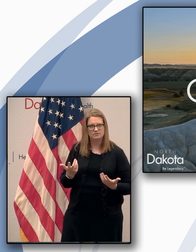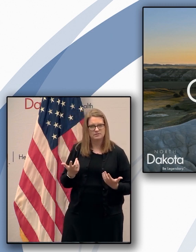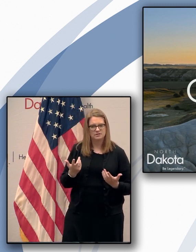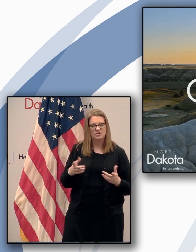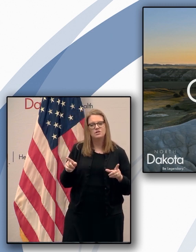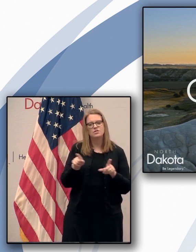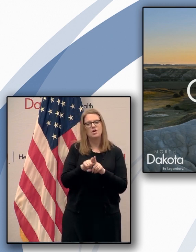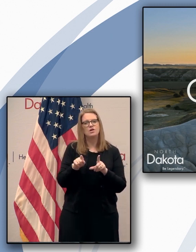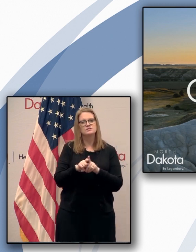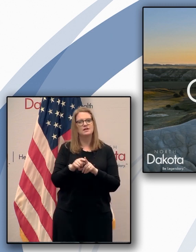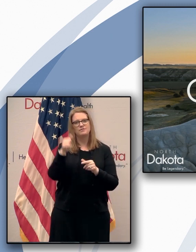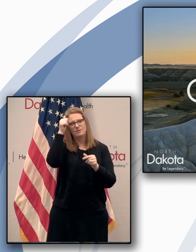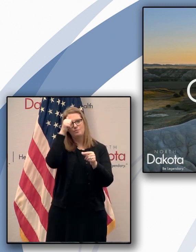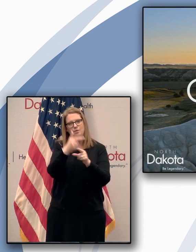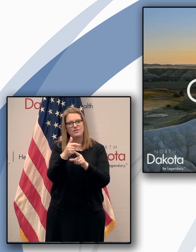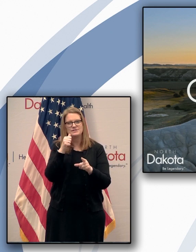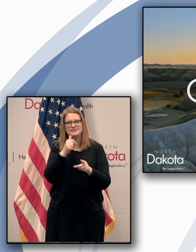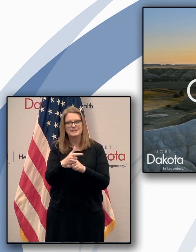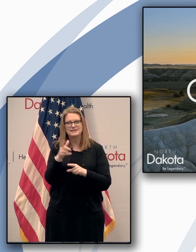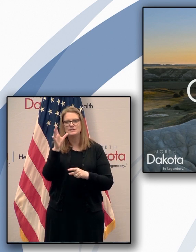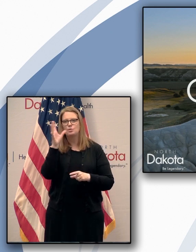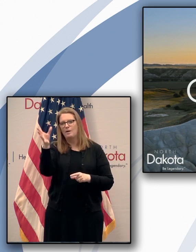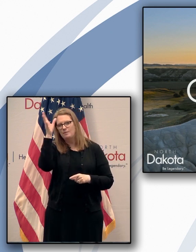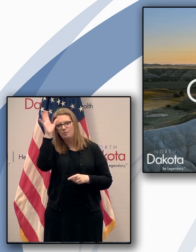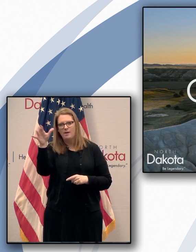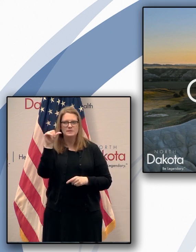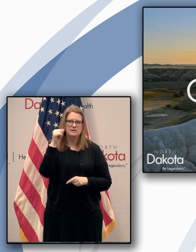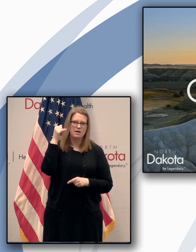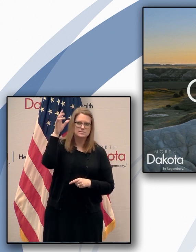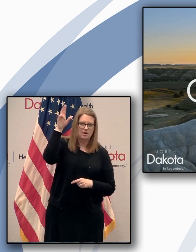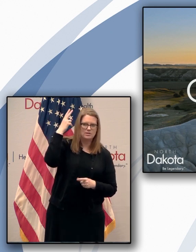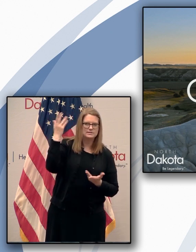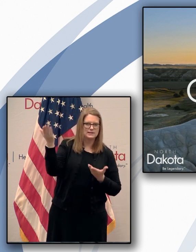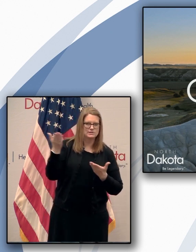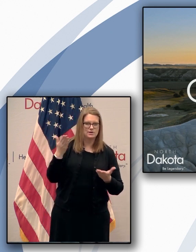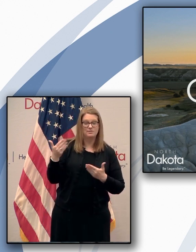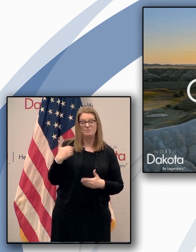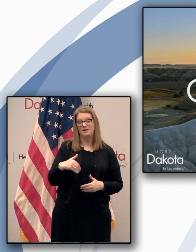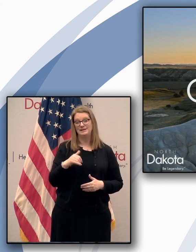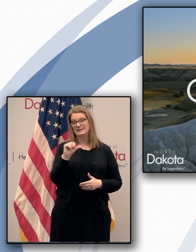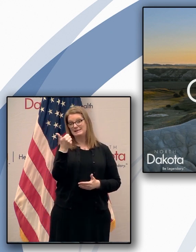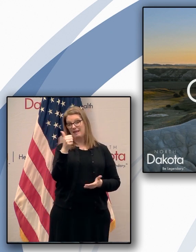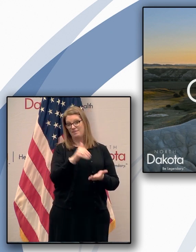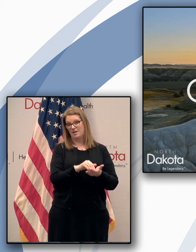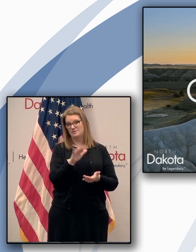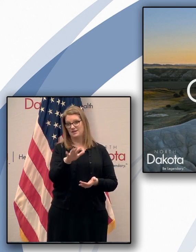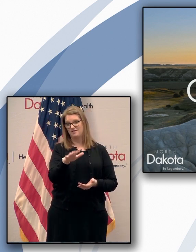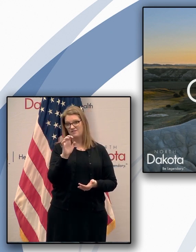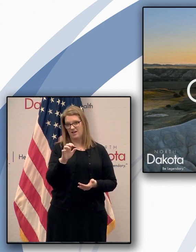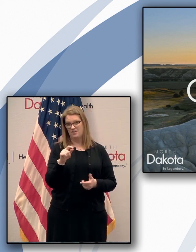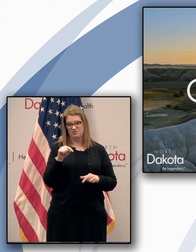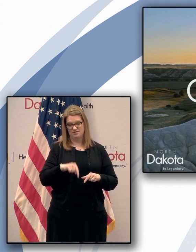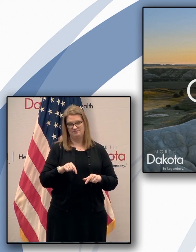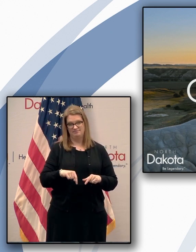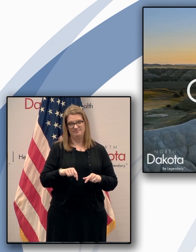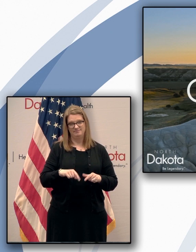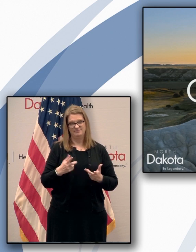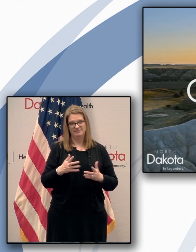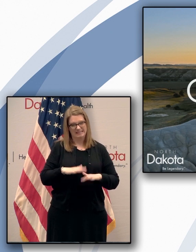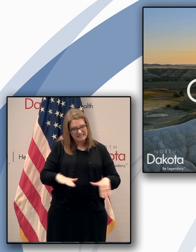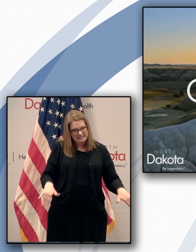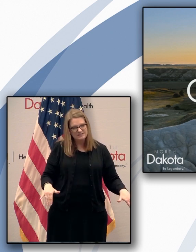10,500 also have siblings or grandparents, aunts and uncles who serve, but there's 10,500 direct descendants of people